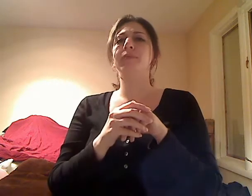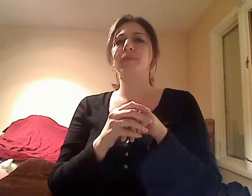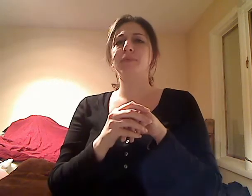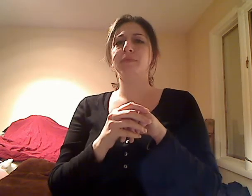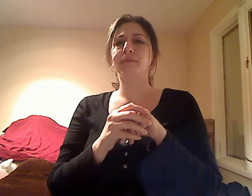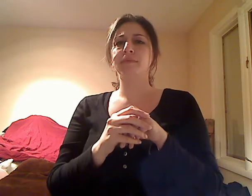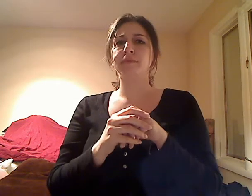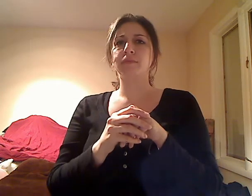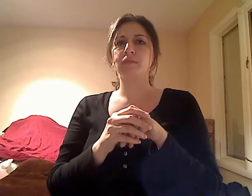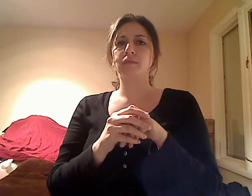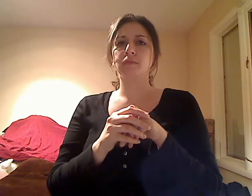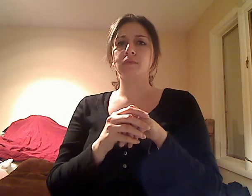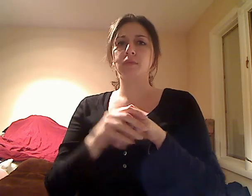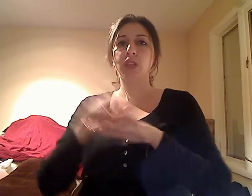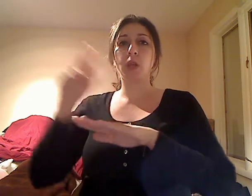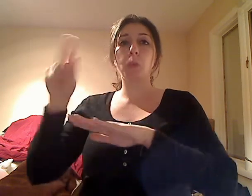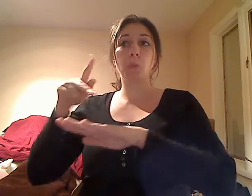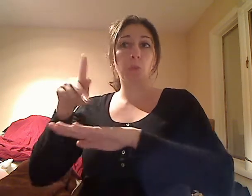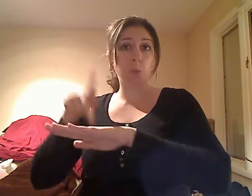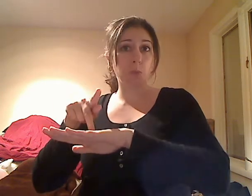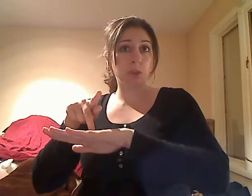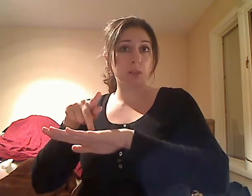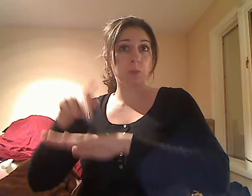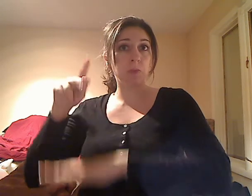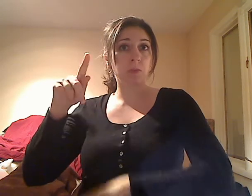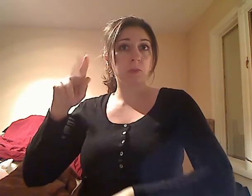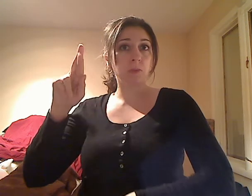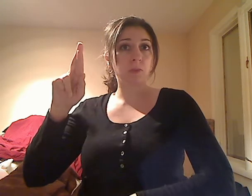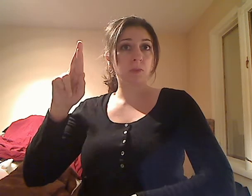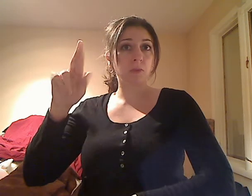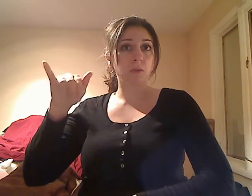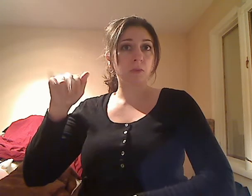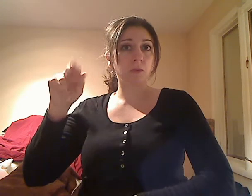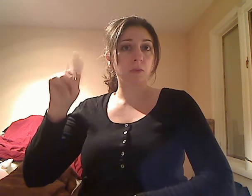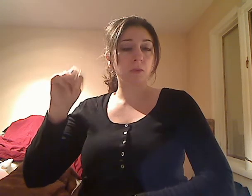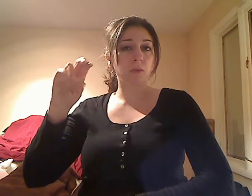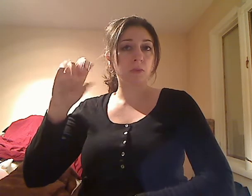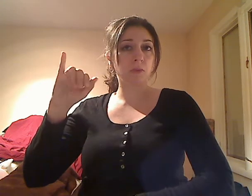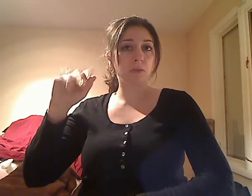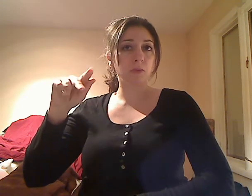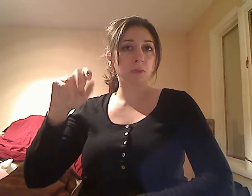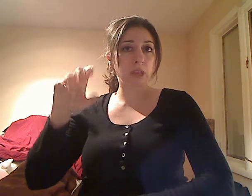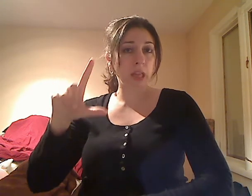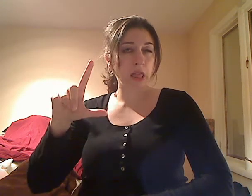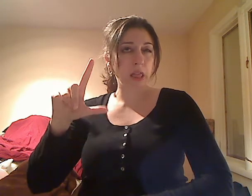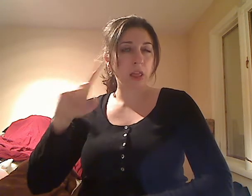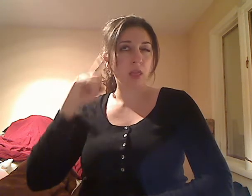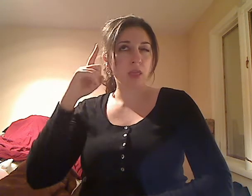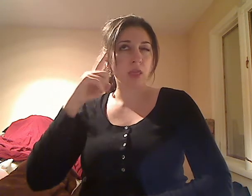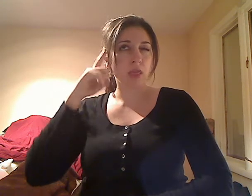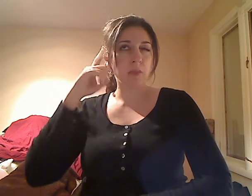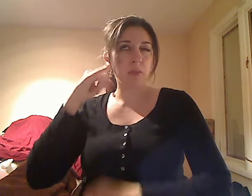can the principal of the school be? your pal. That's right. Think of the principal of your school as your